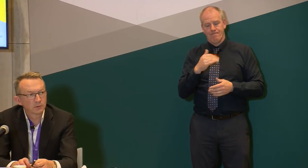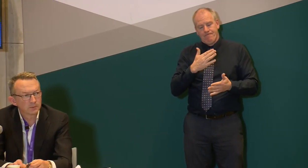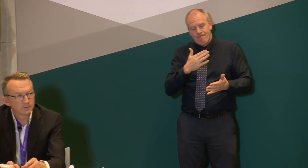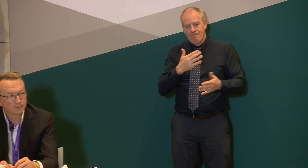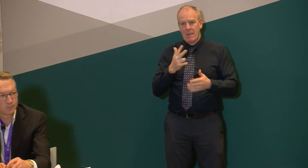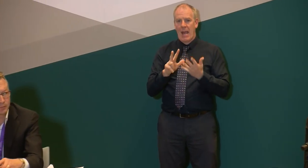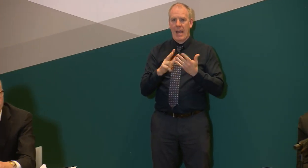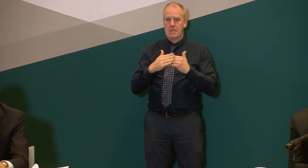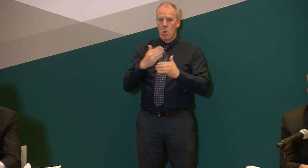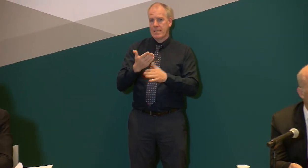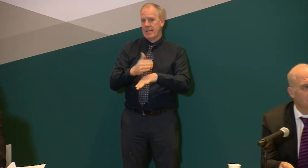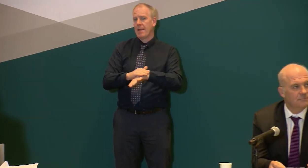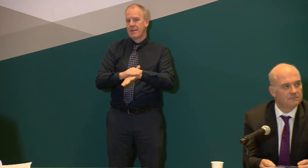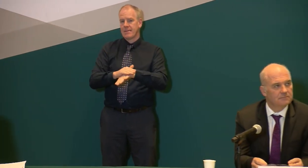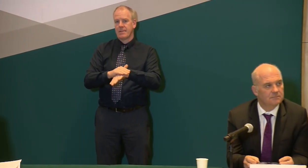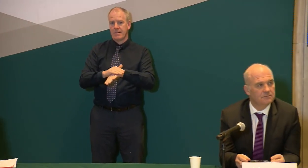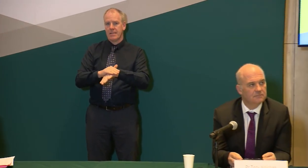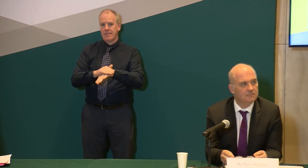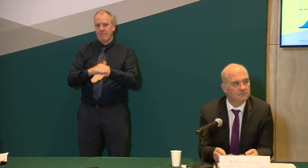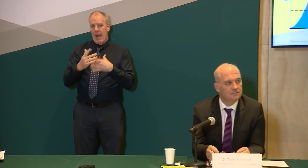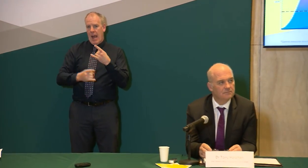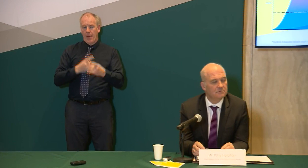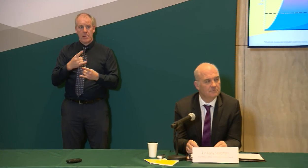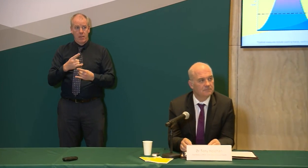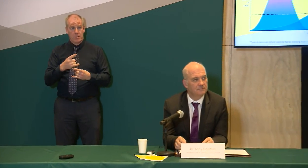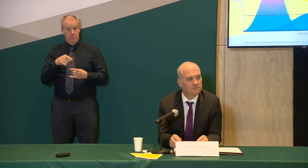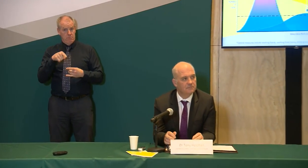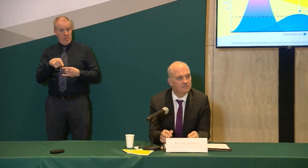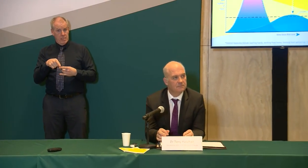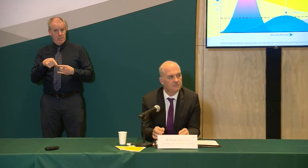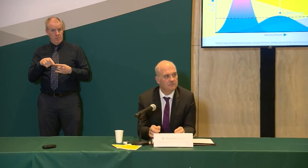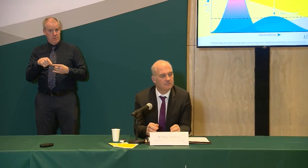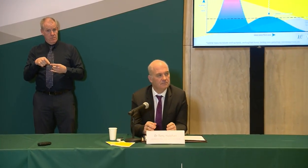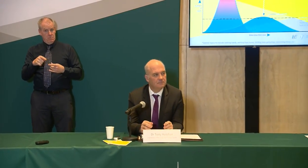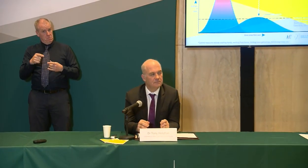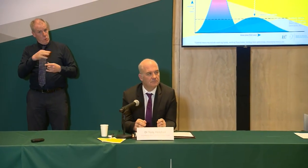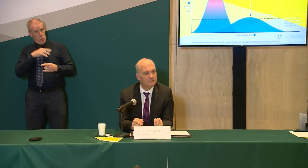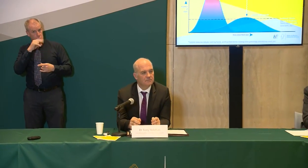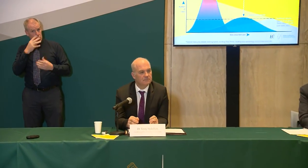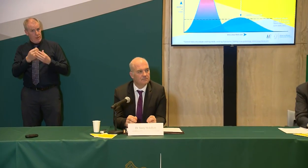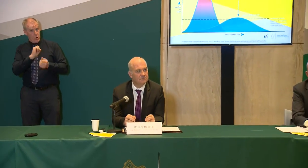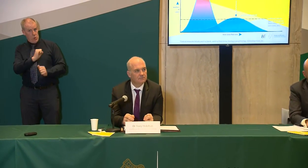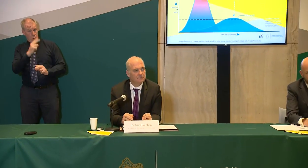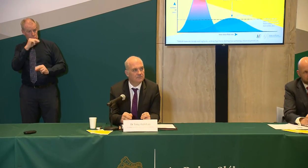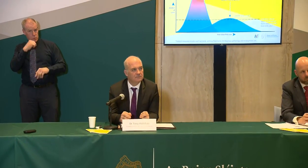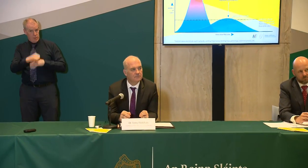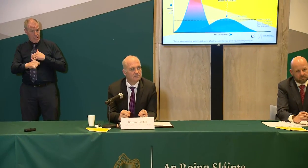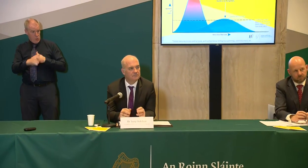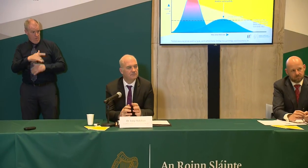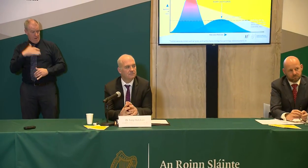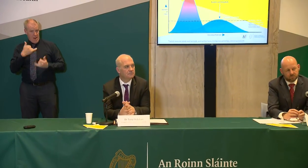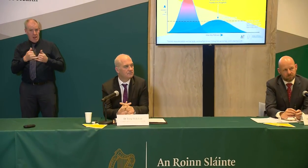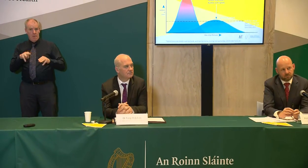but this press conference would serve as a bit of good news today, considering the news that you have told us. Are you worried that people might get